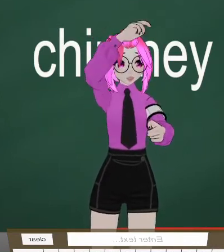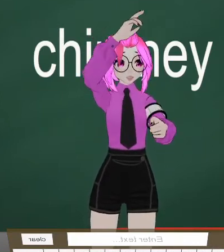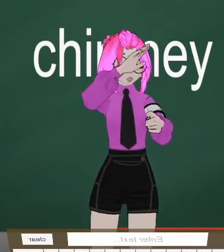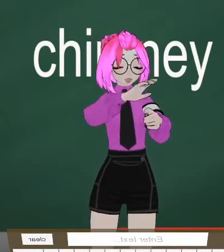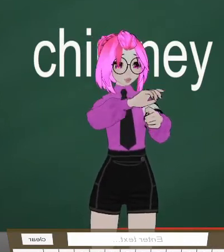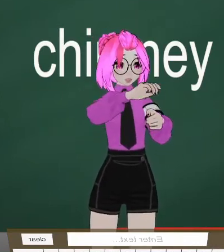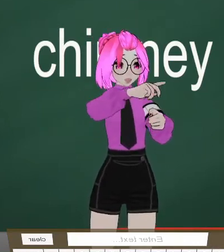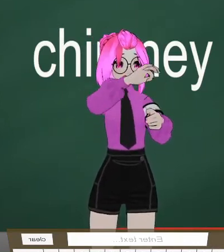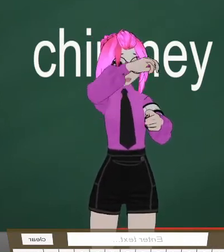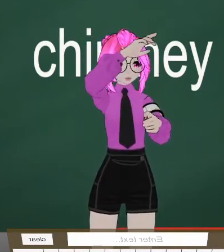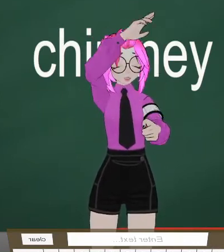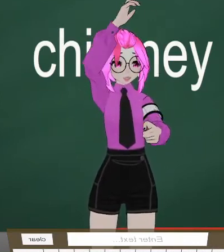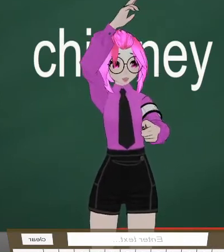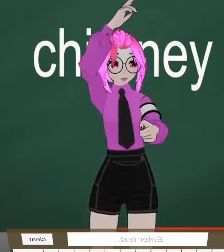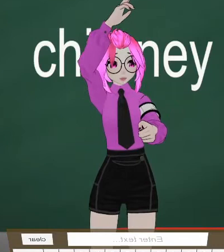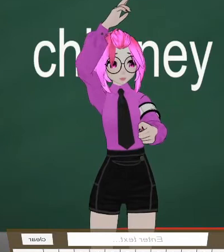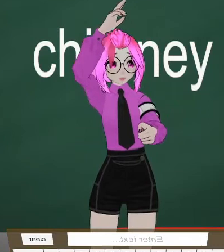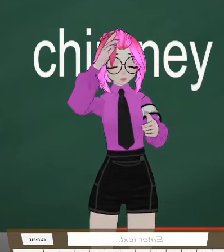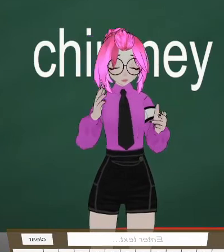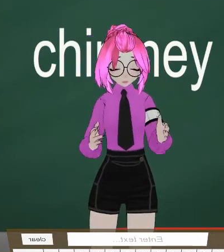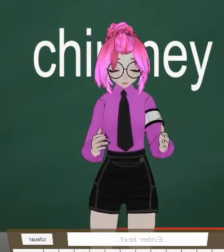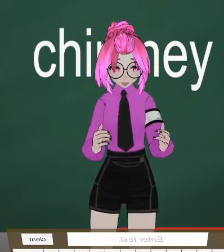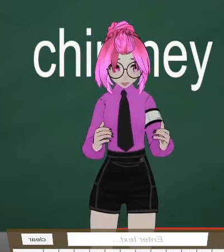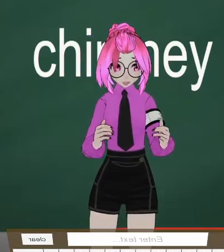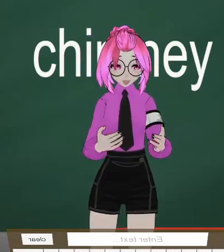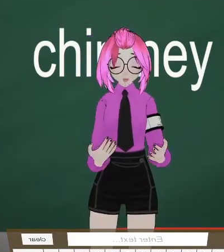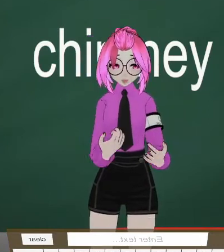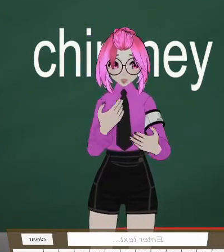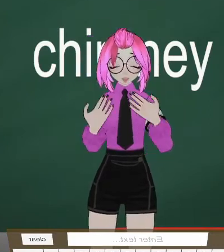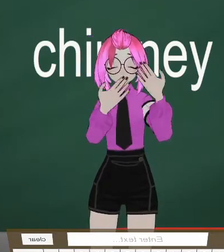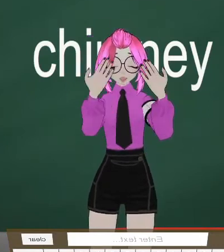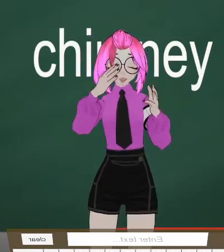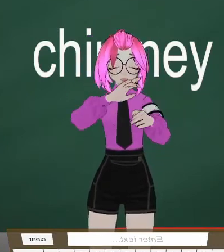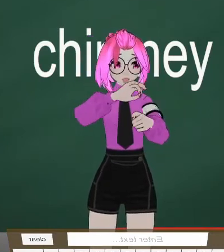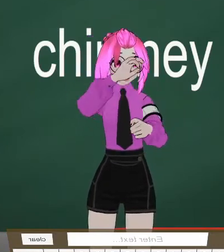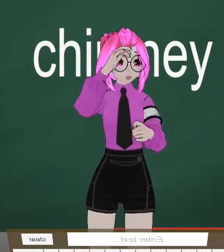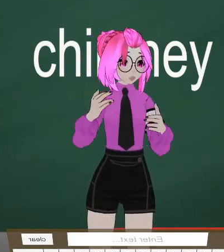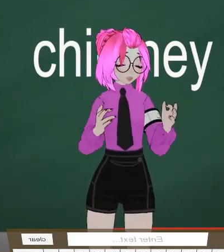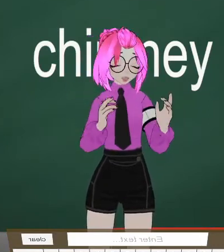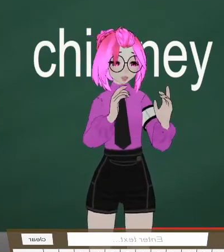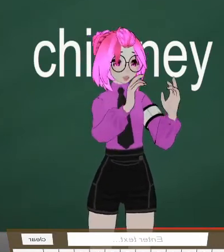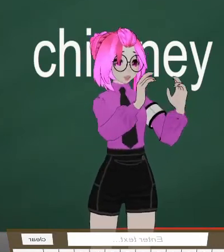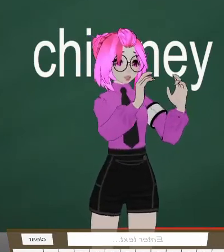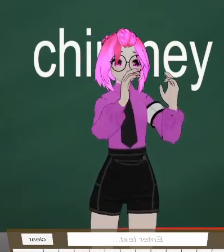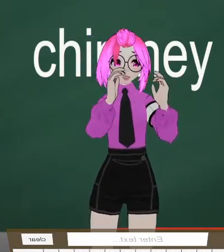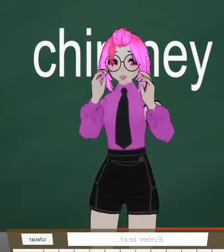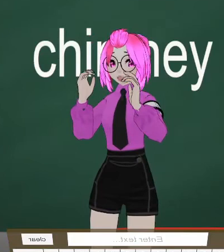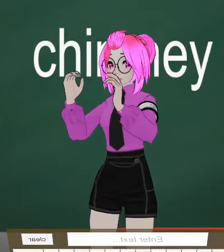the smoke coming out of it smoke and then both variations either fire or smoke afterwards you're going to be using kind